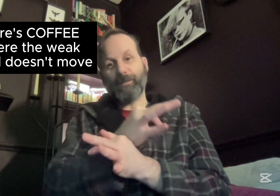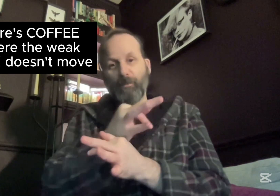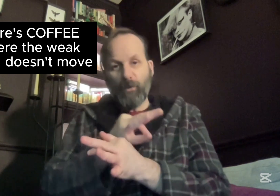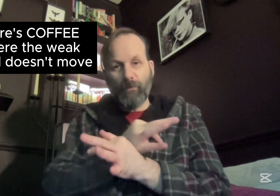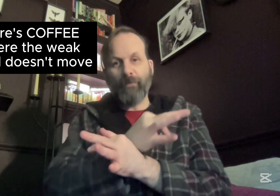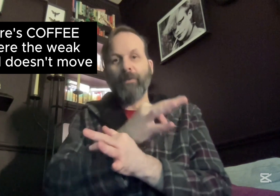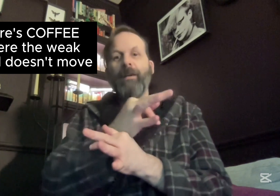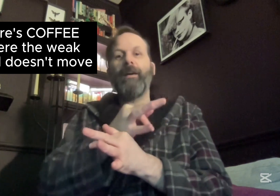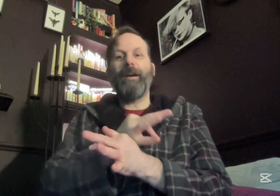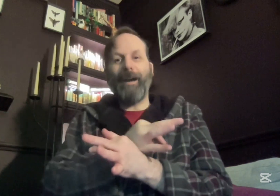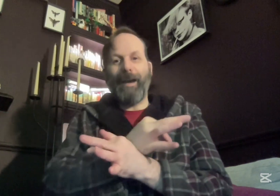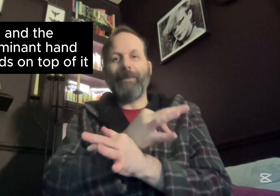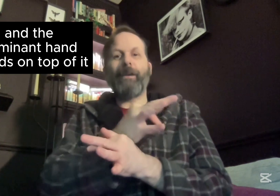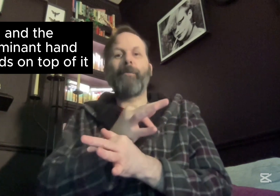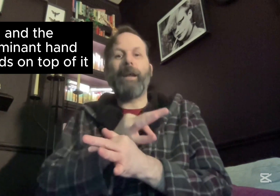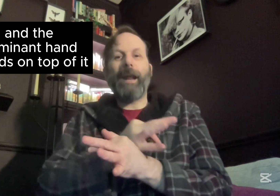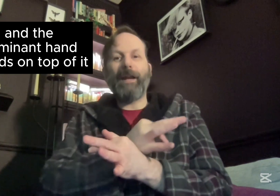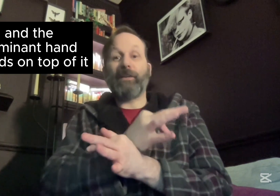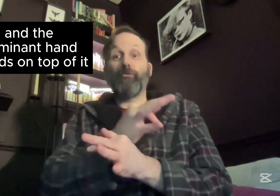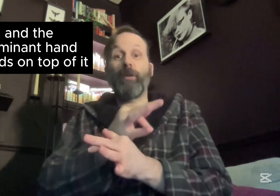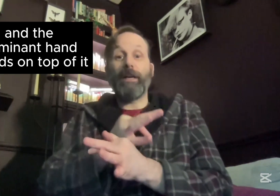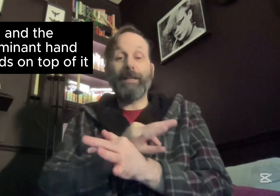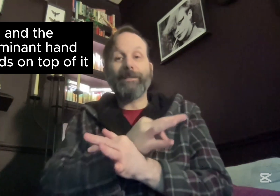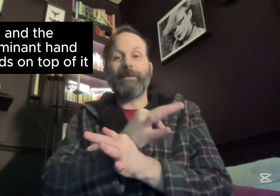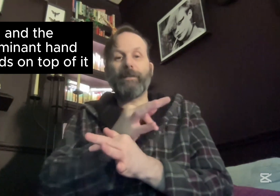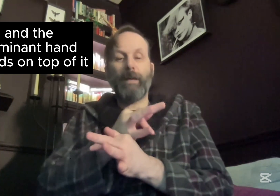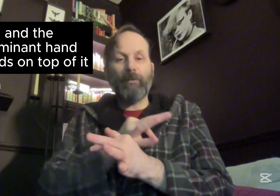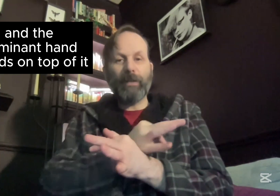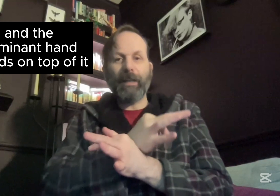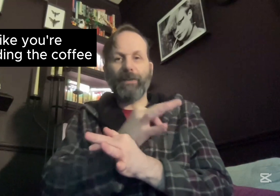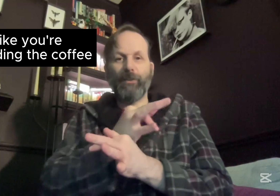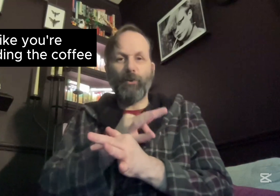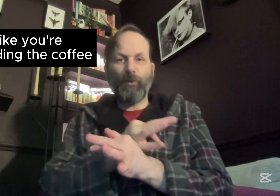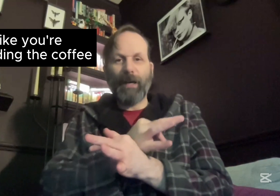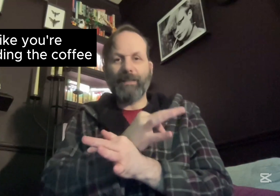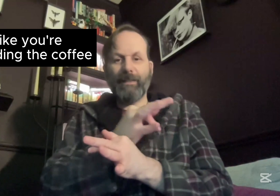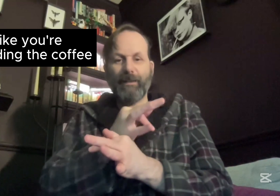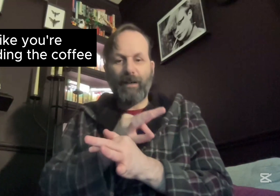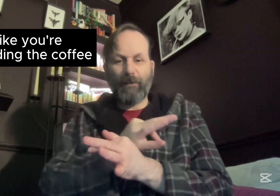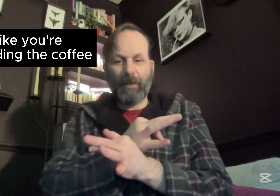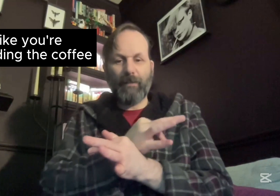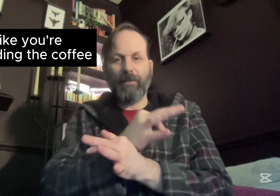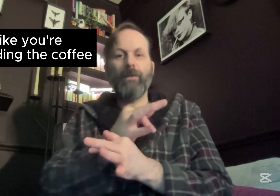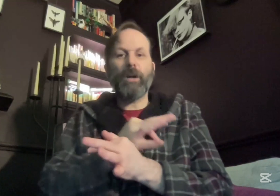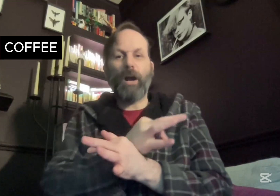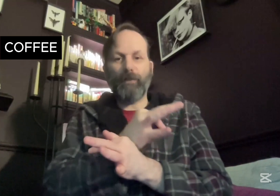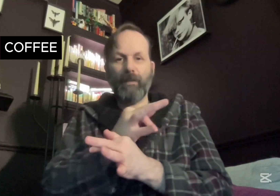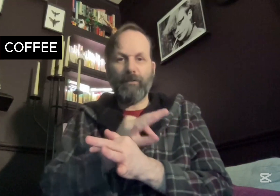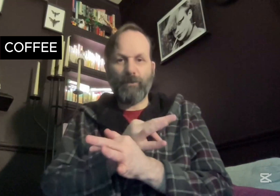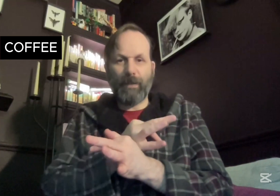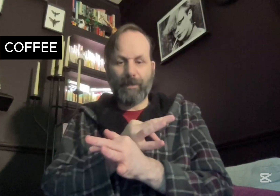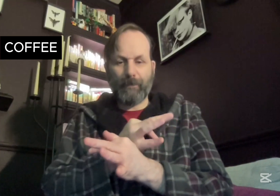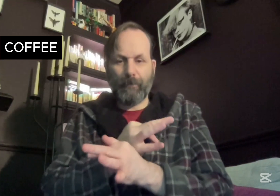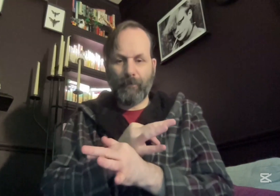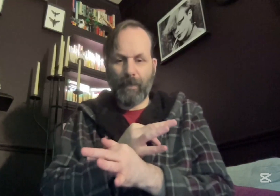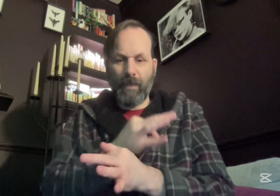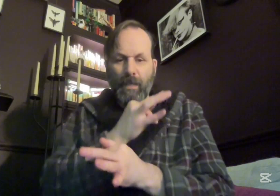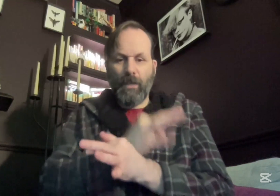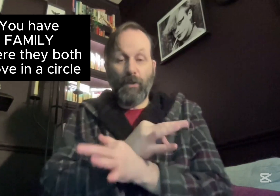doesn't move, and the dominant hand grinds on top of it, like you're grinding the coffee. Coffee, twice. You